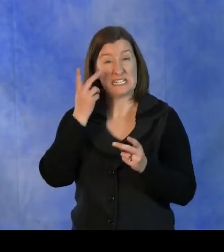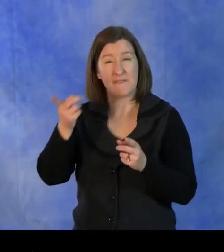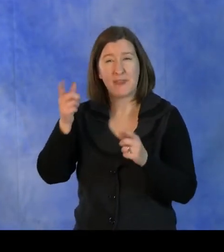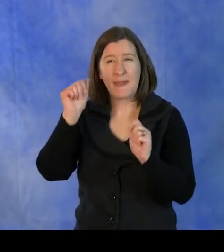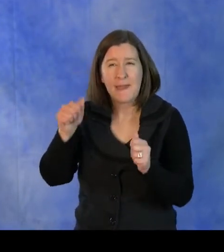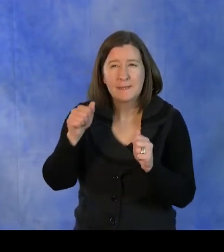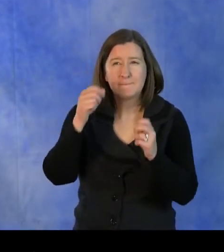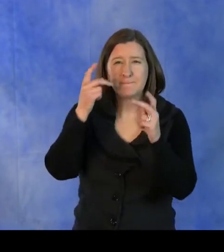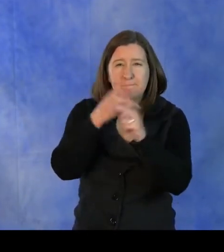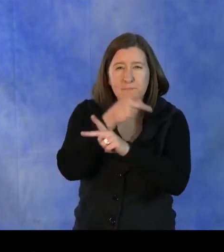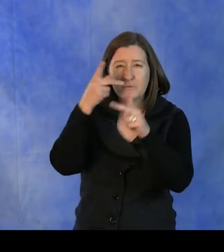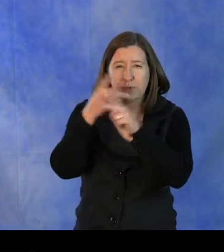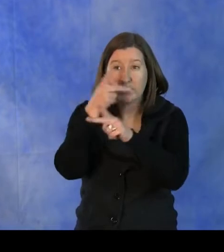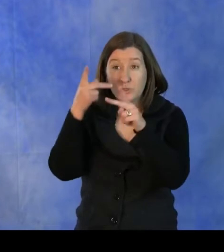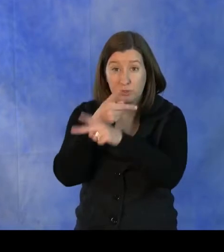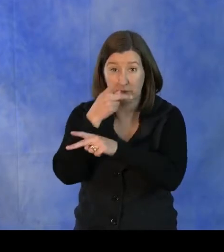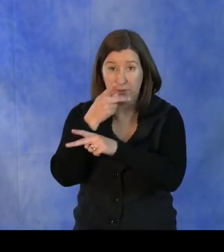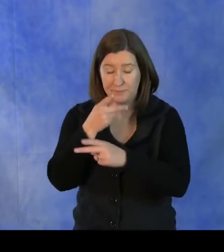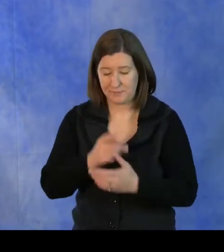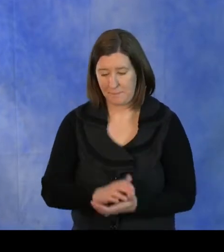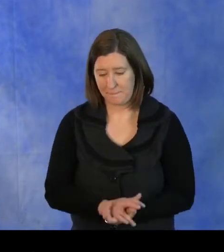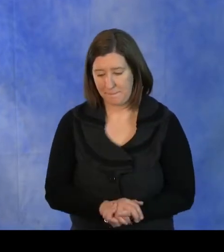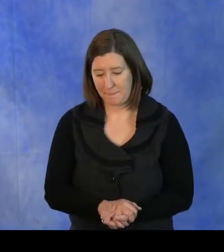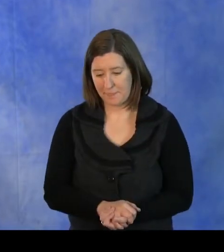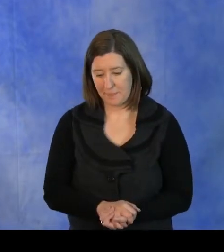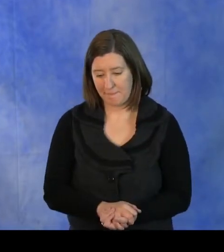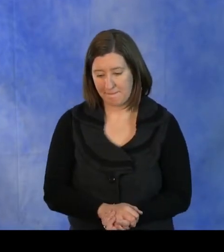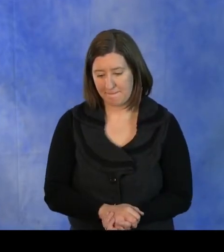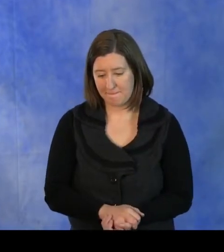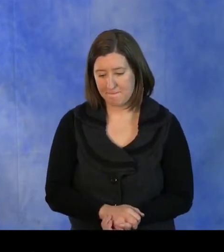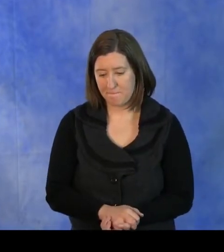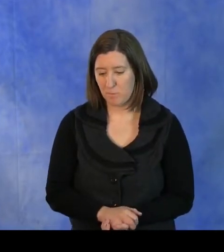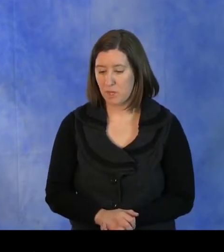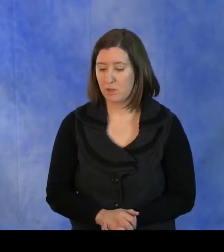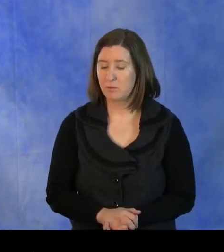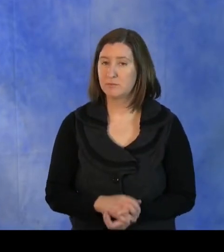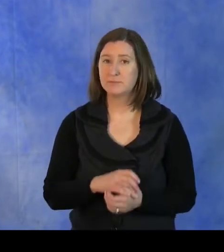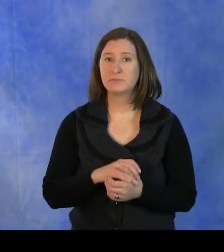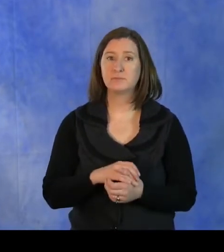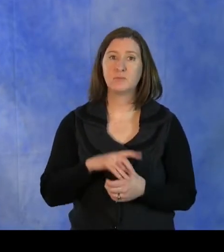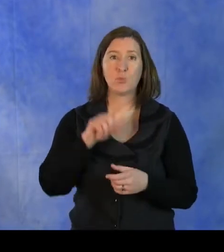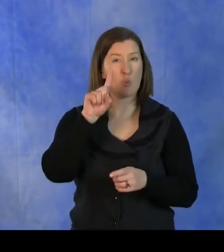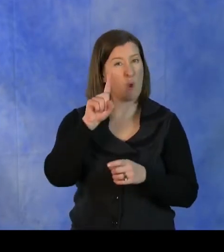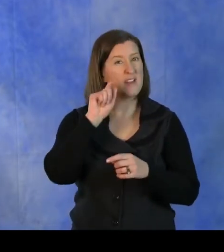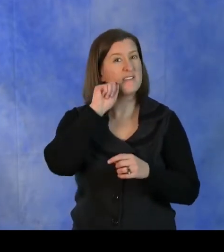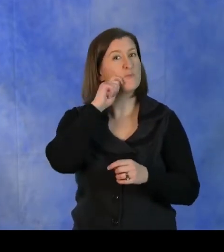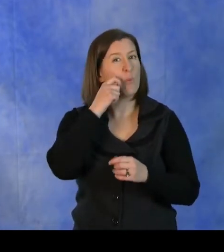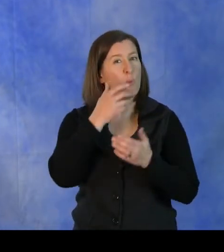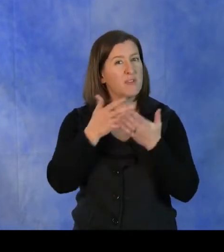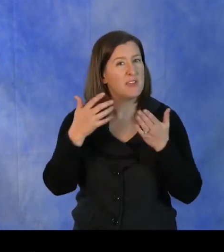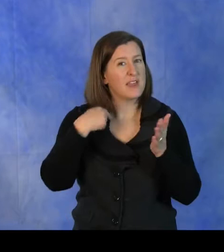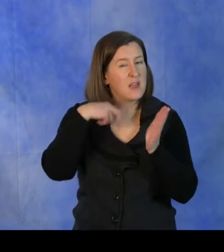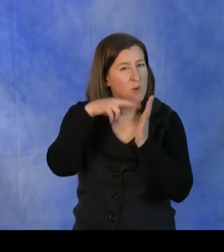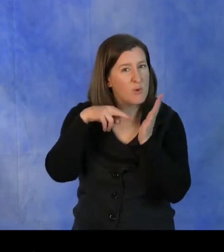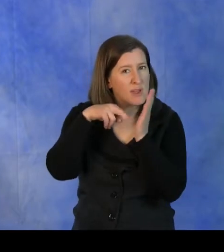happens next. See if they can figure out from the pictures.